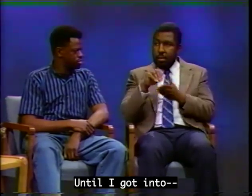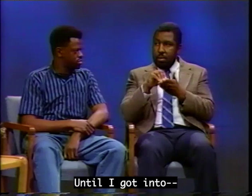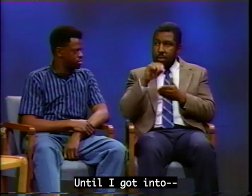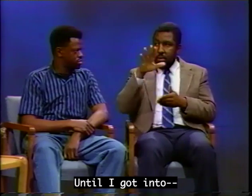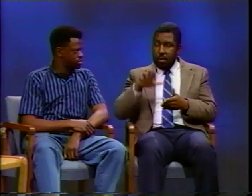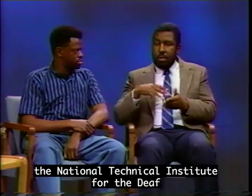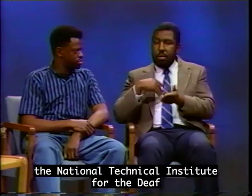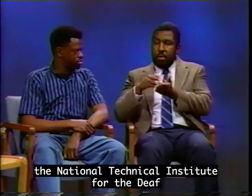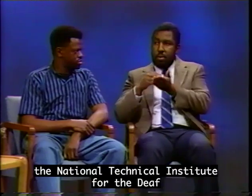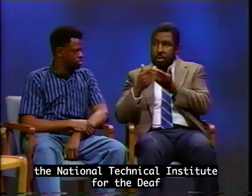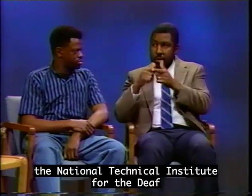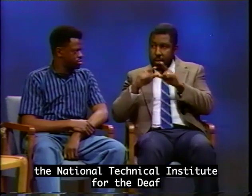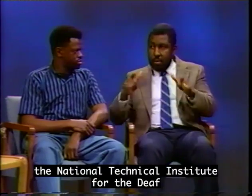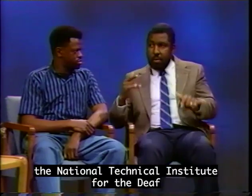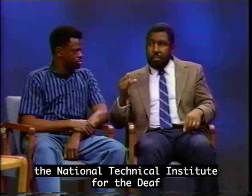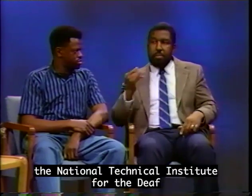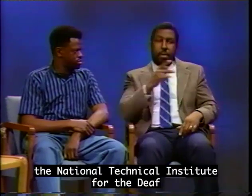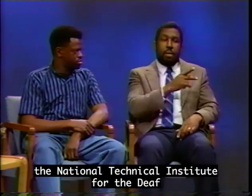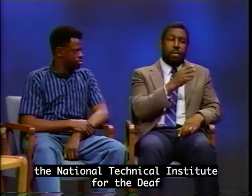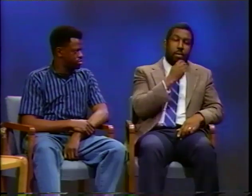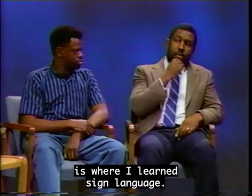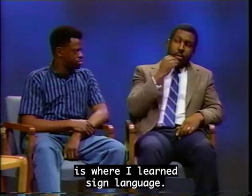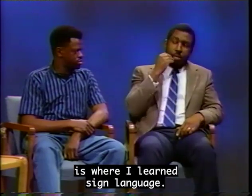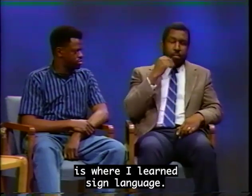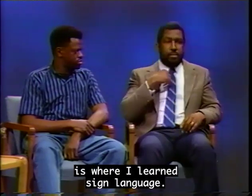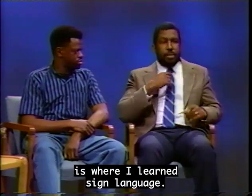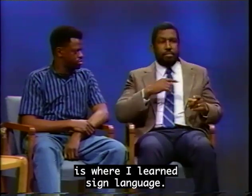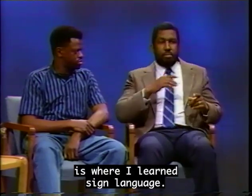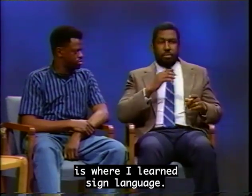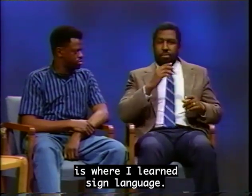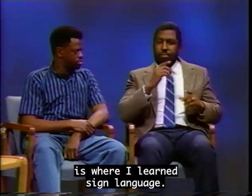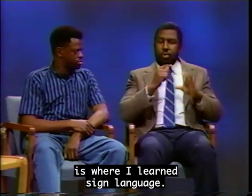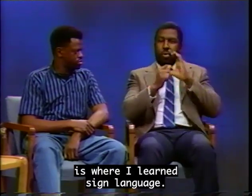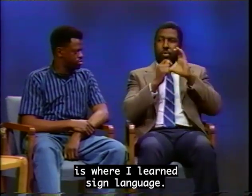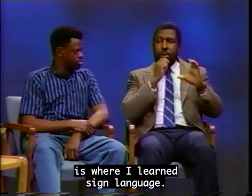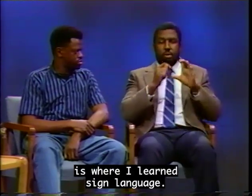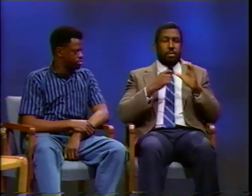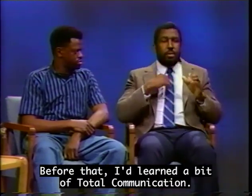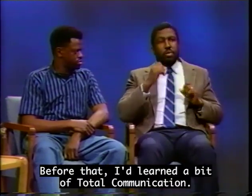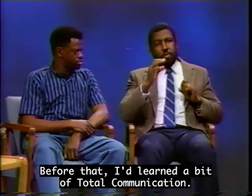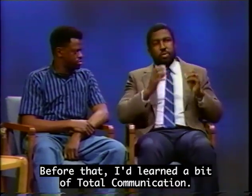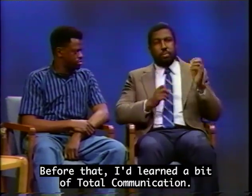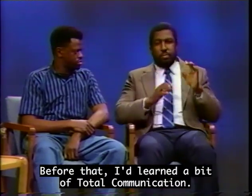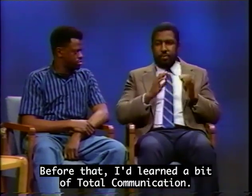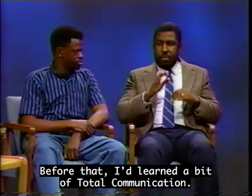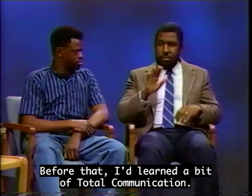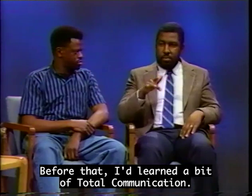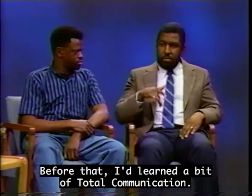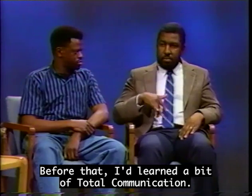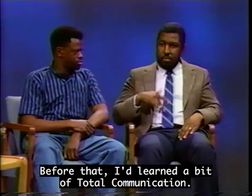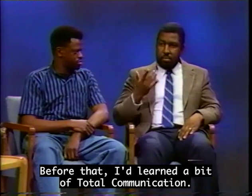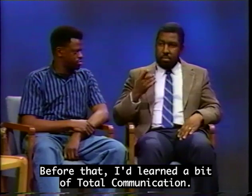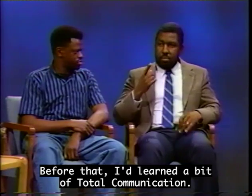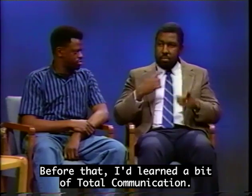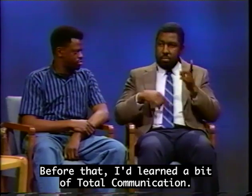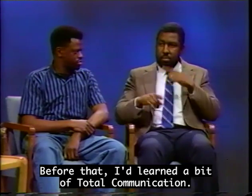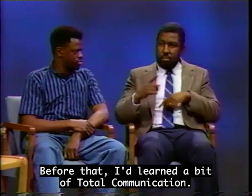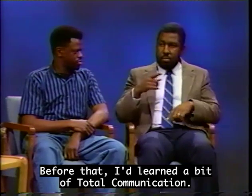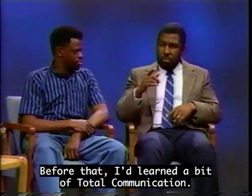into the National Technical Institute for the Deaf is where I learned sign language. Before that, I'd learned a bit of total communication.